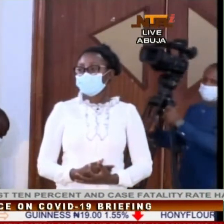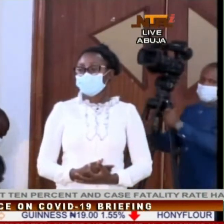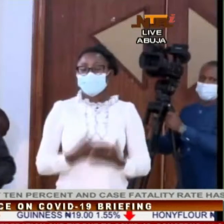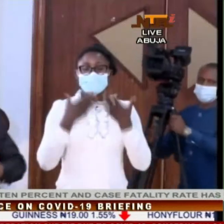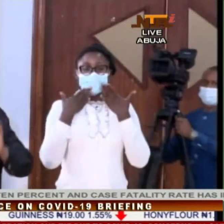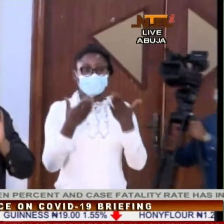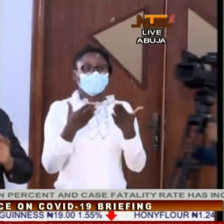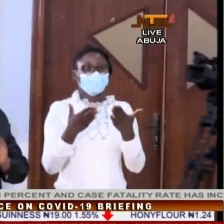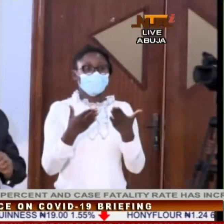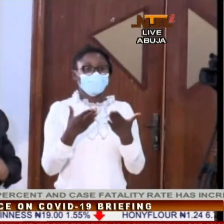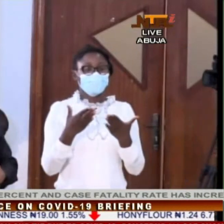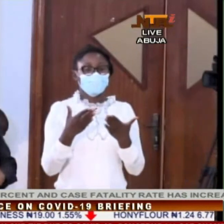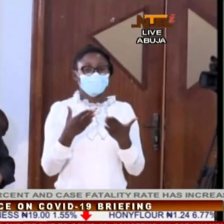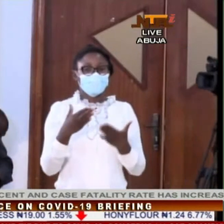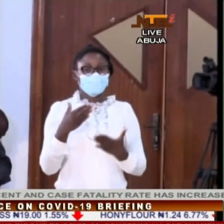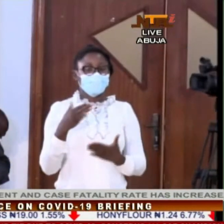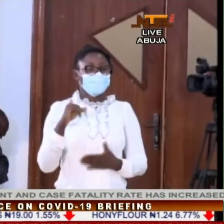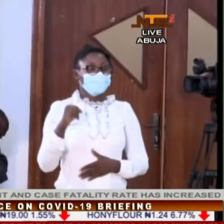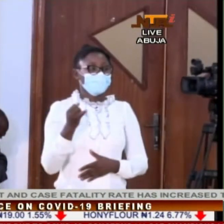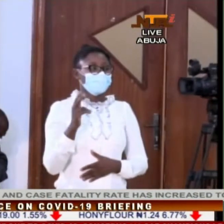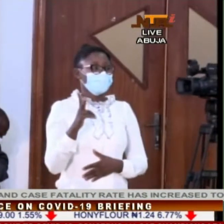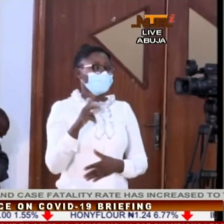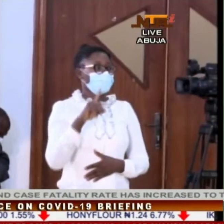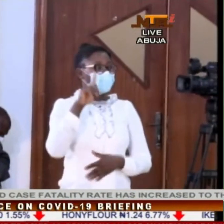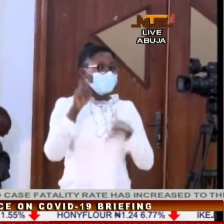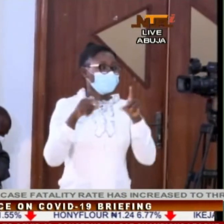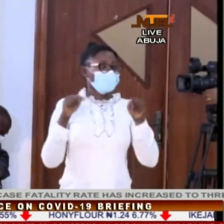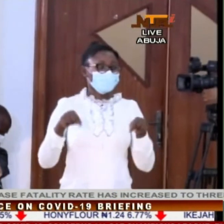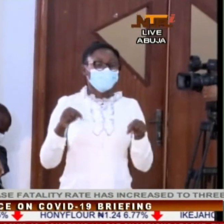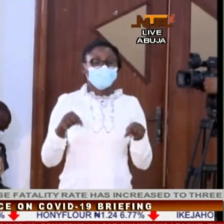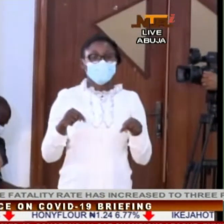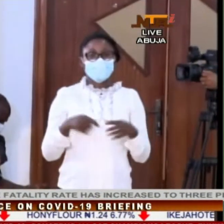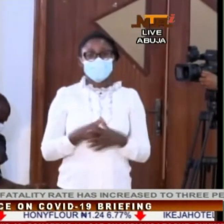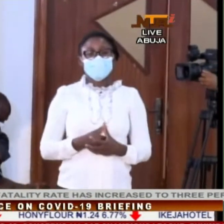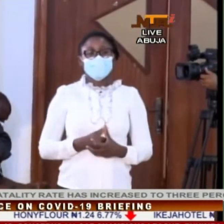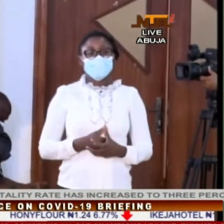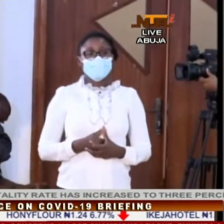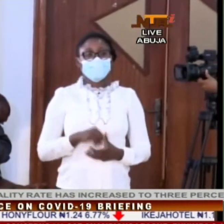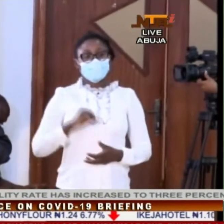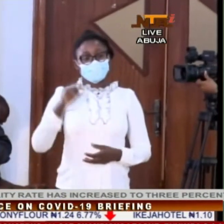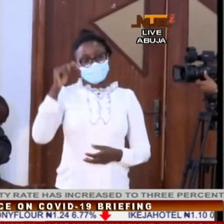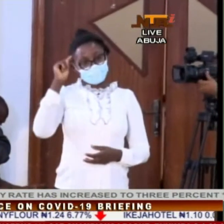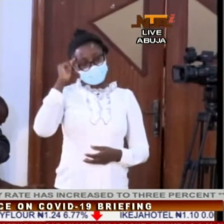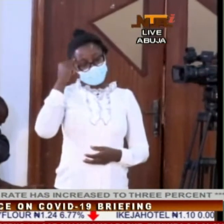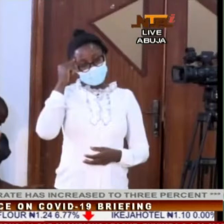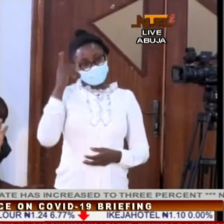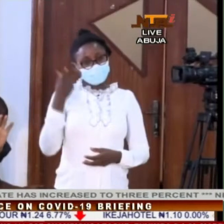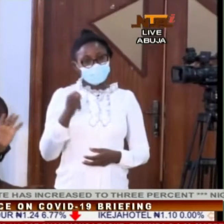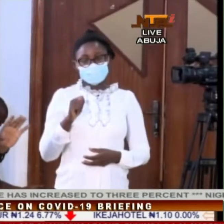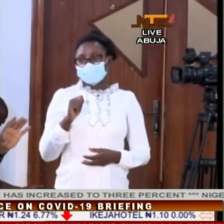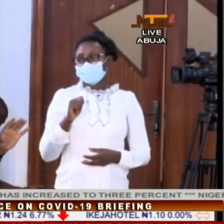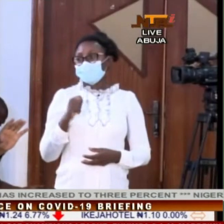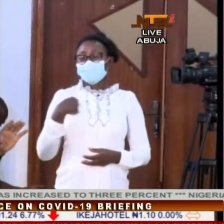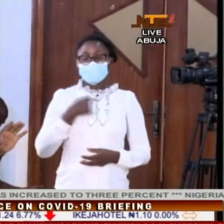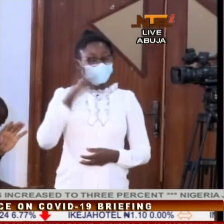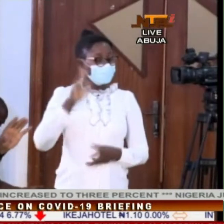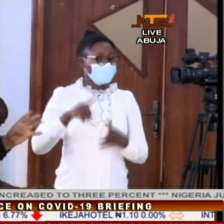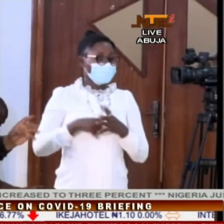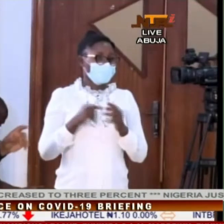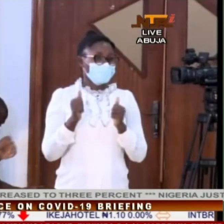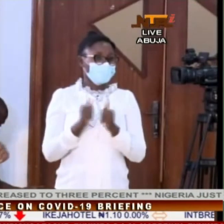Thank you. We just have limited questions today. I think mainly we'll start with